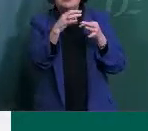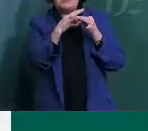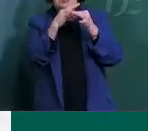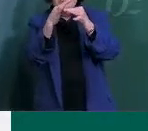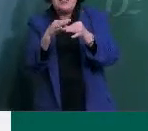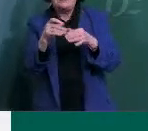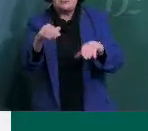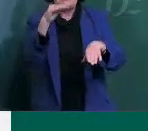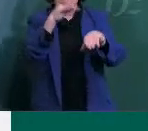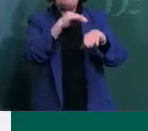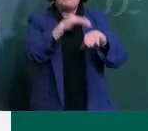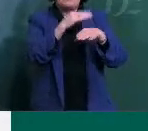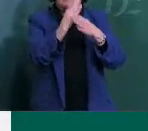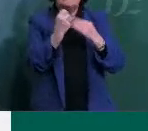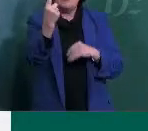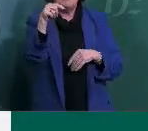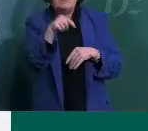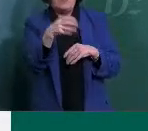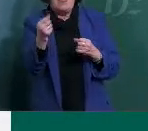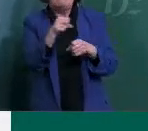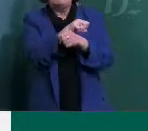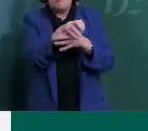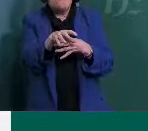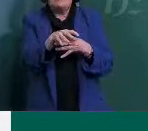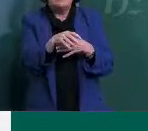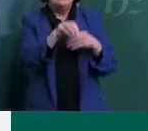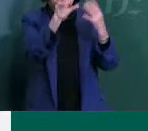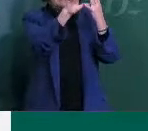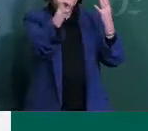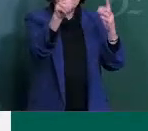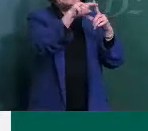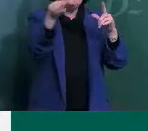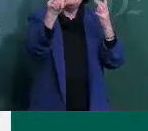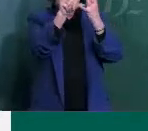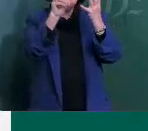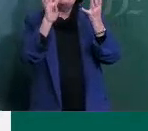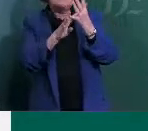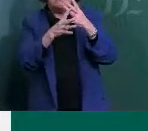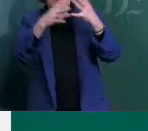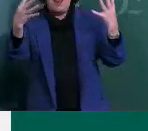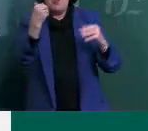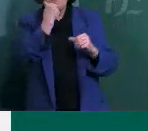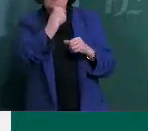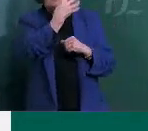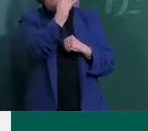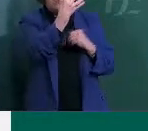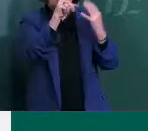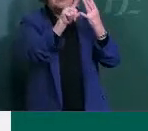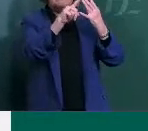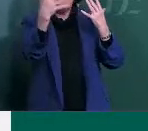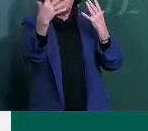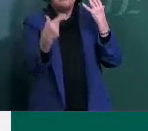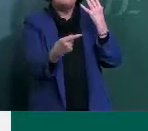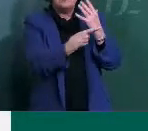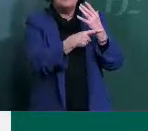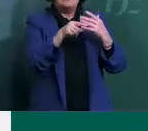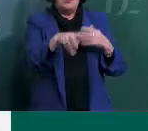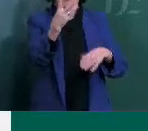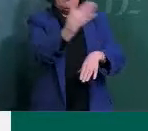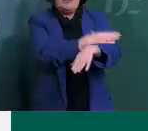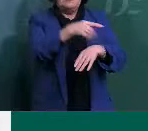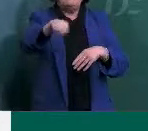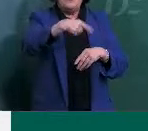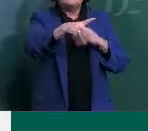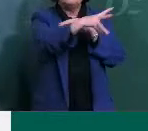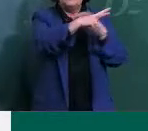relation to the impact on someone if they happen to get COVID. 60 to 69, a large population, 475,000.